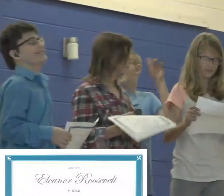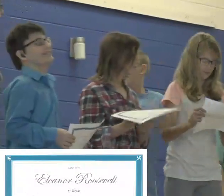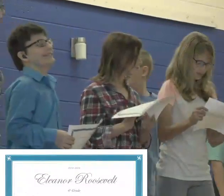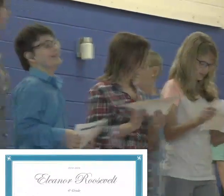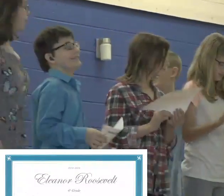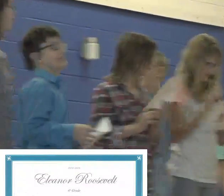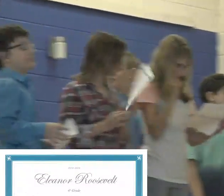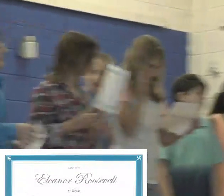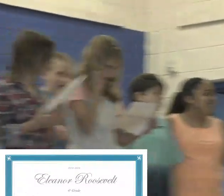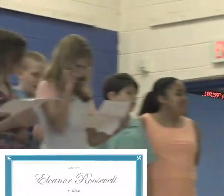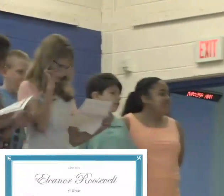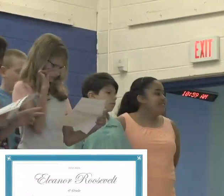Okay.